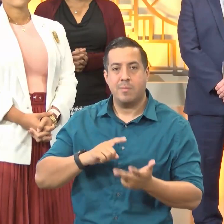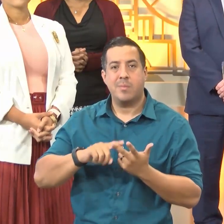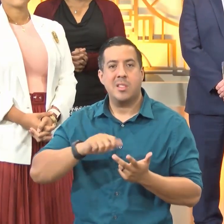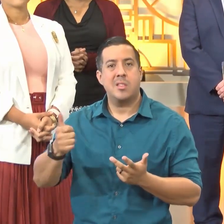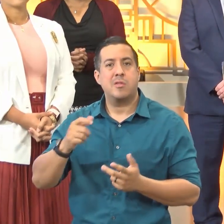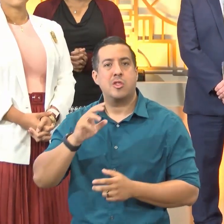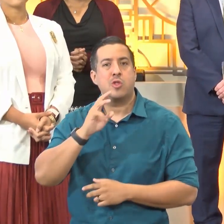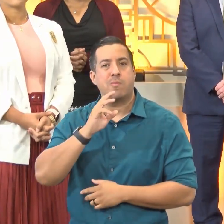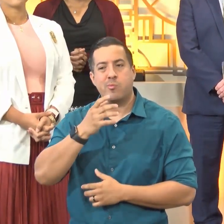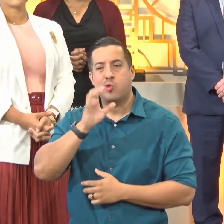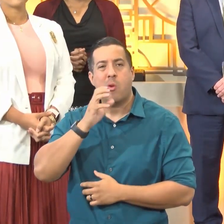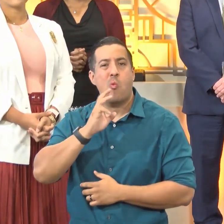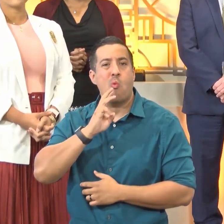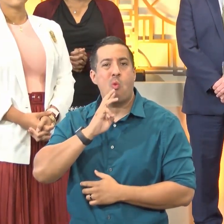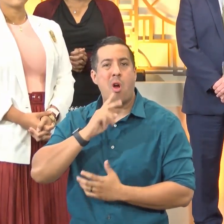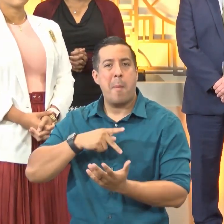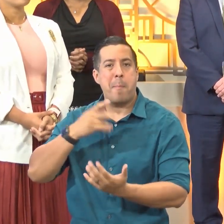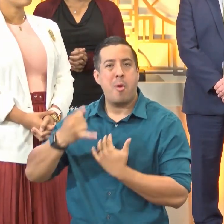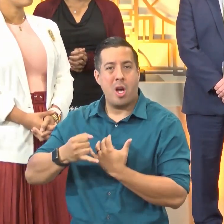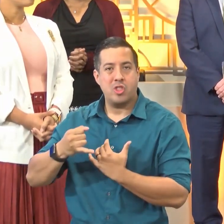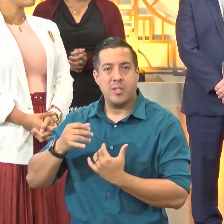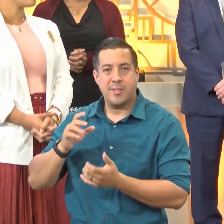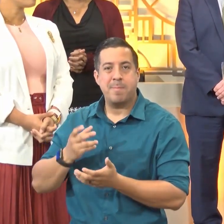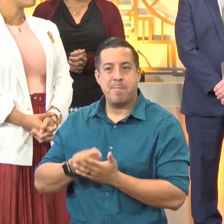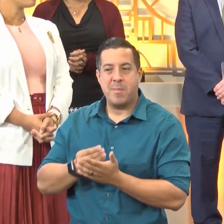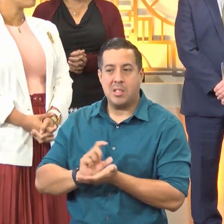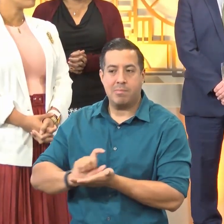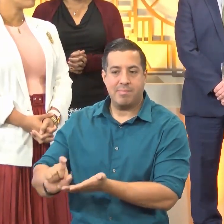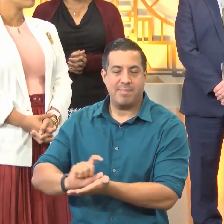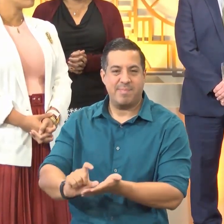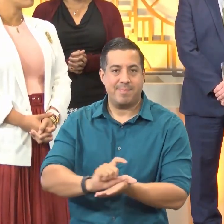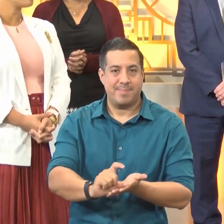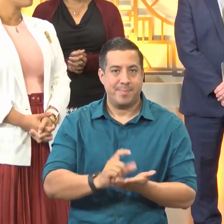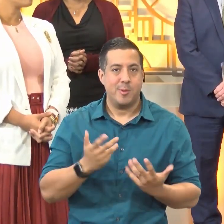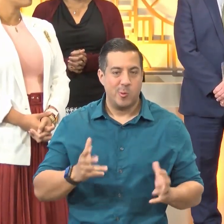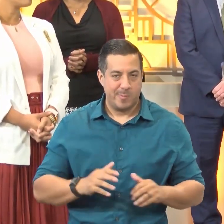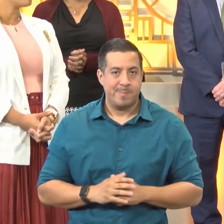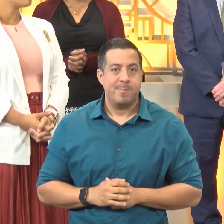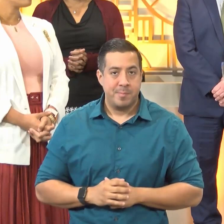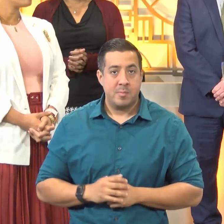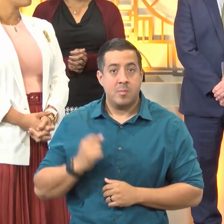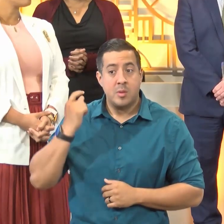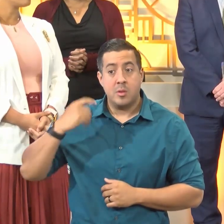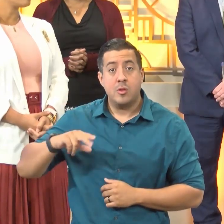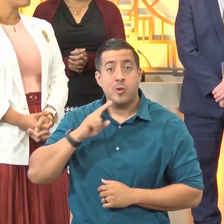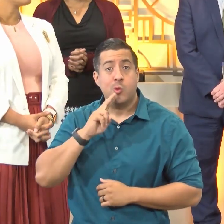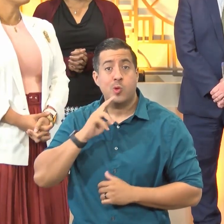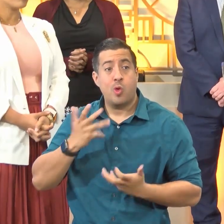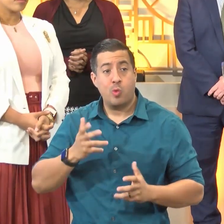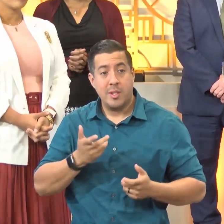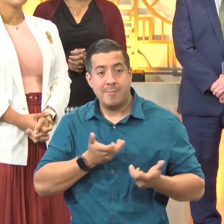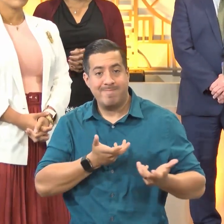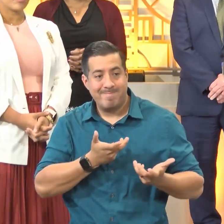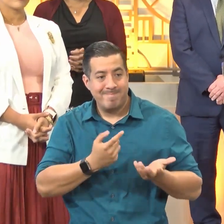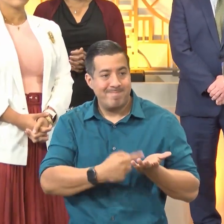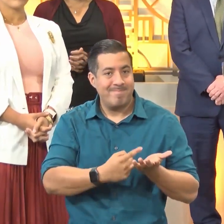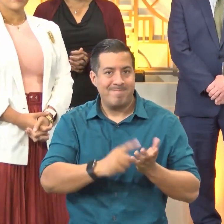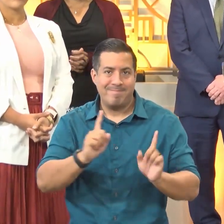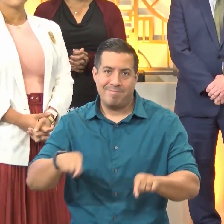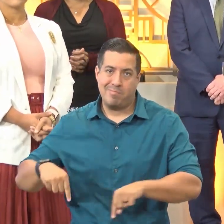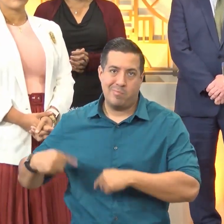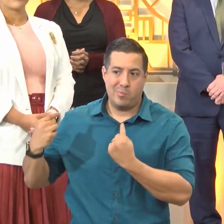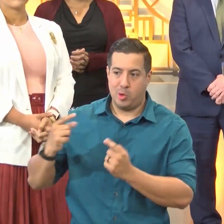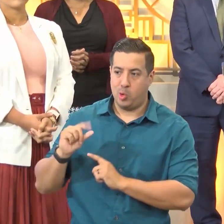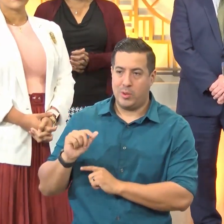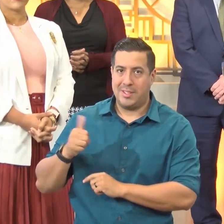water projects. And for council members and for others, you know that the city of Houston have been dealing with that consent decree since